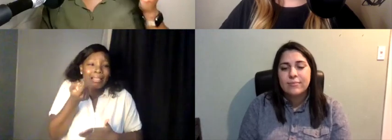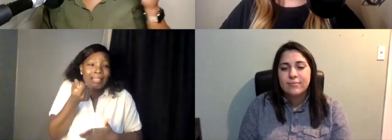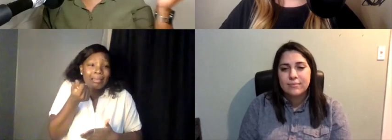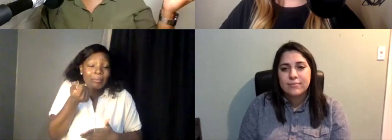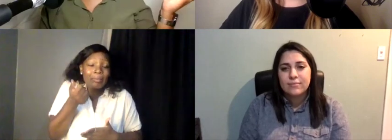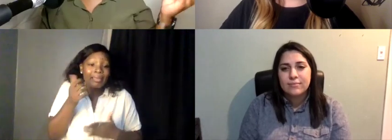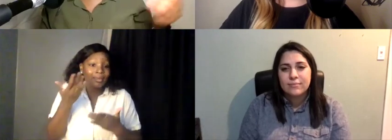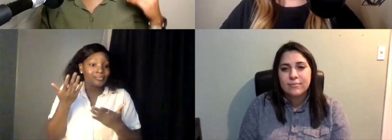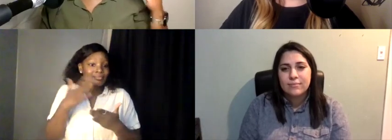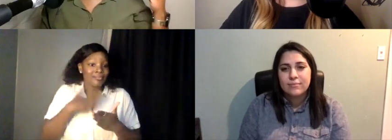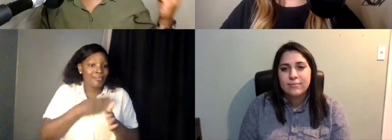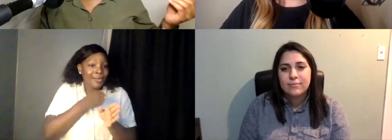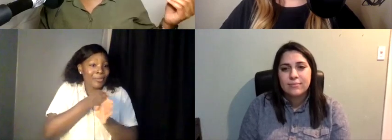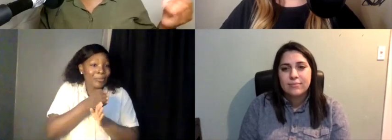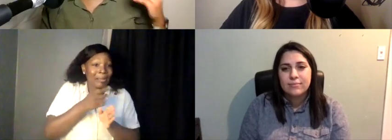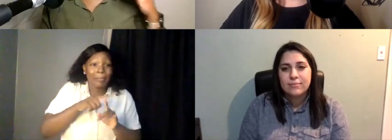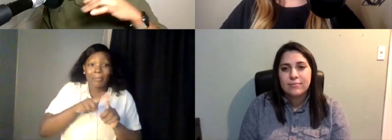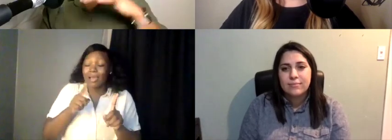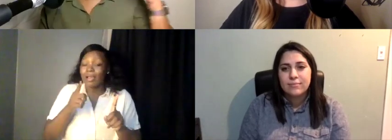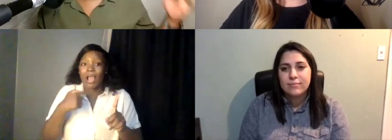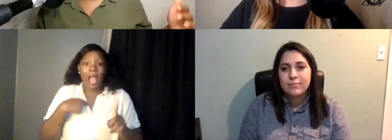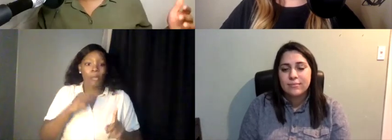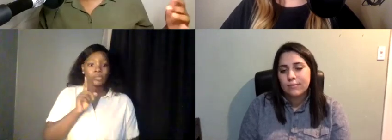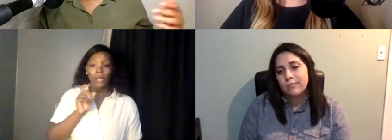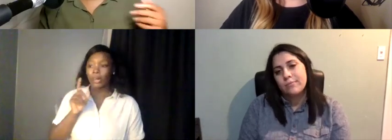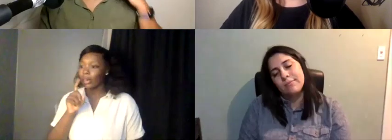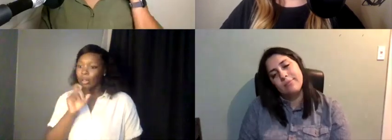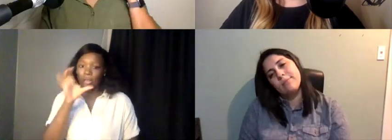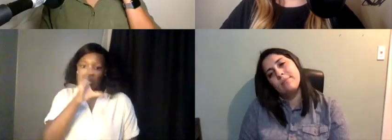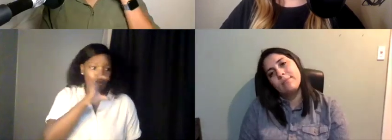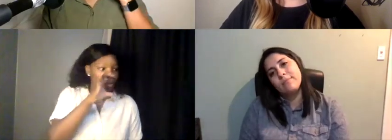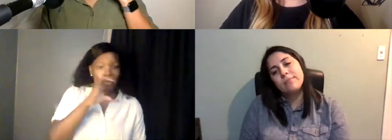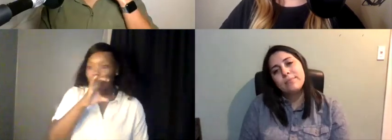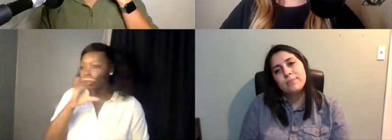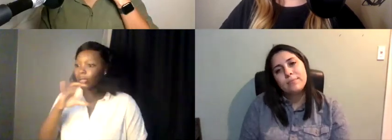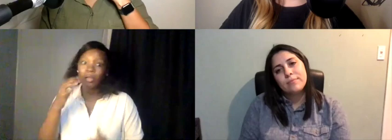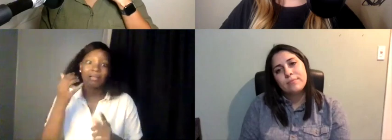I was scrambling, like I was looking for everything, you know, that I could.